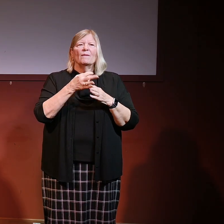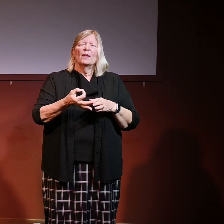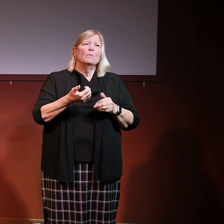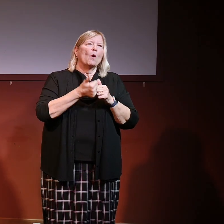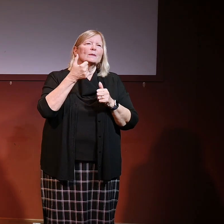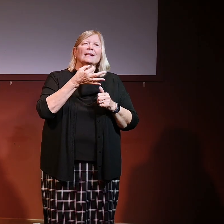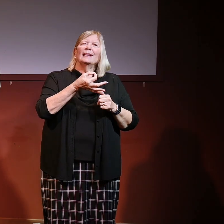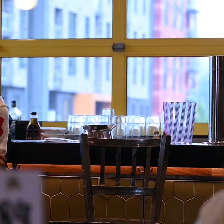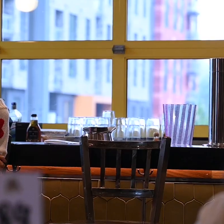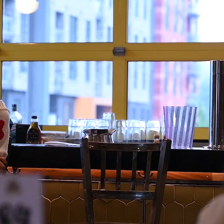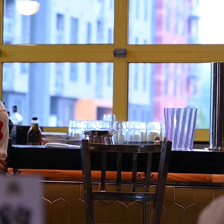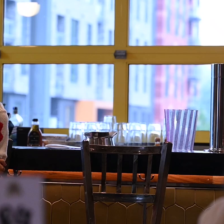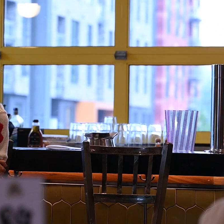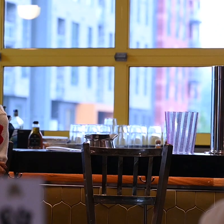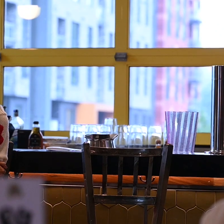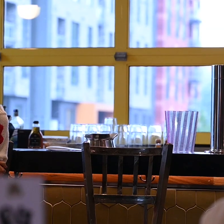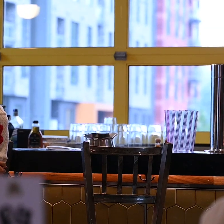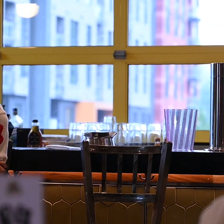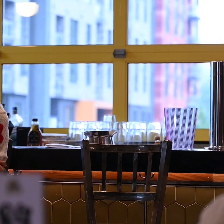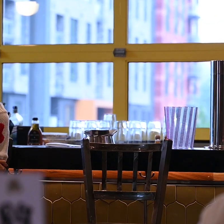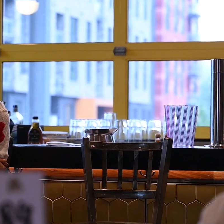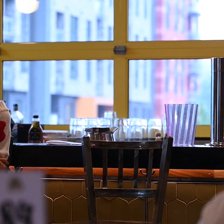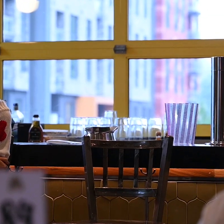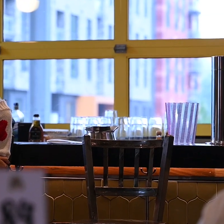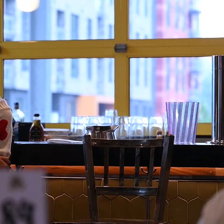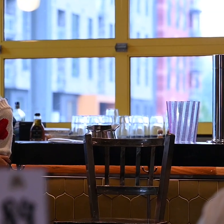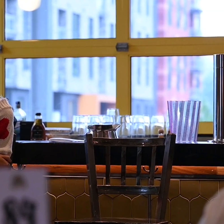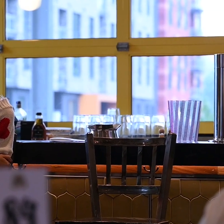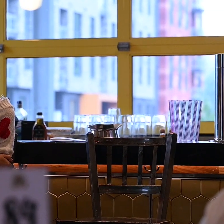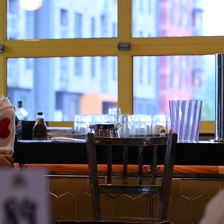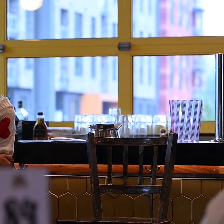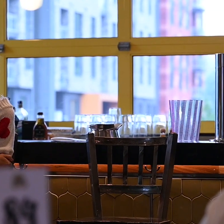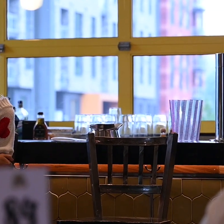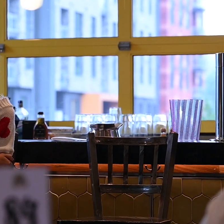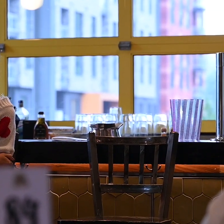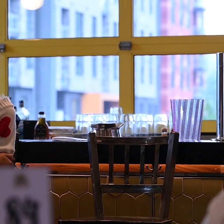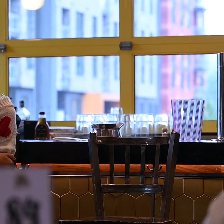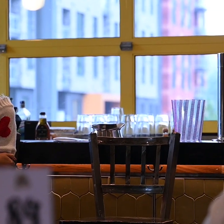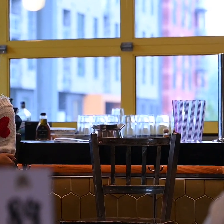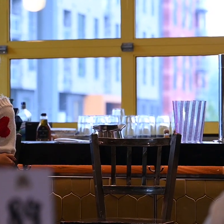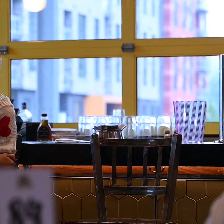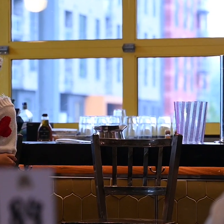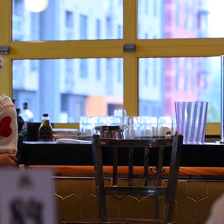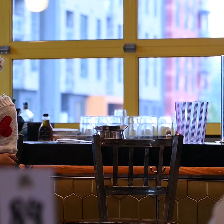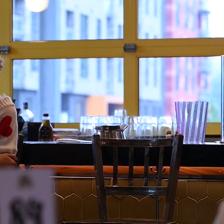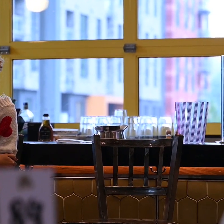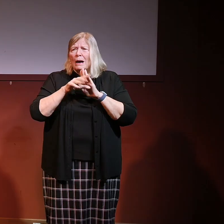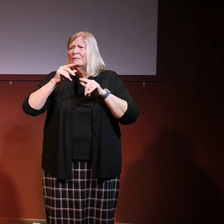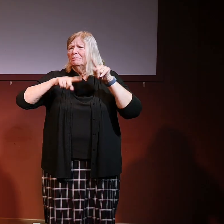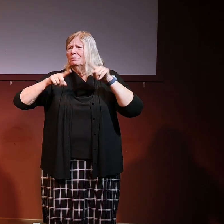literary talents, sharing their love of poetry with people of all ages and backgrounds throughout our